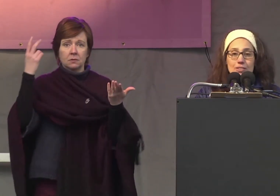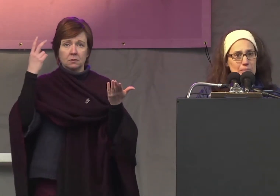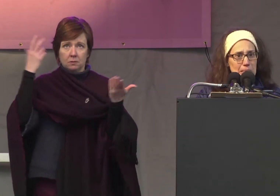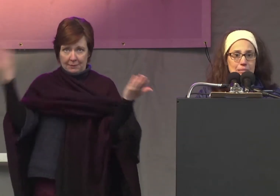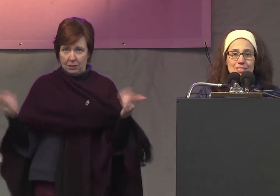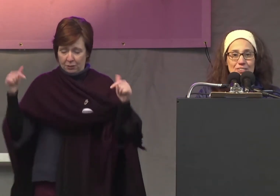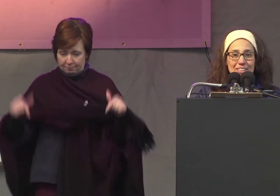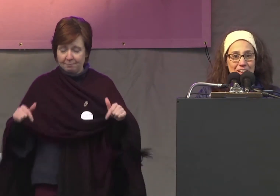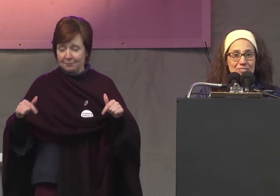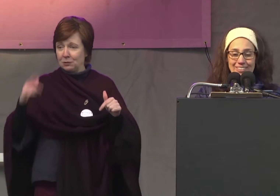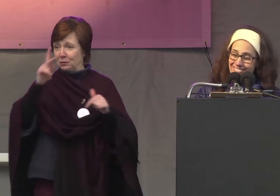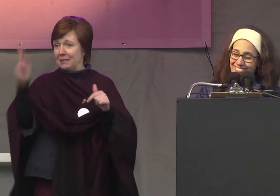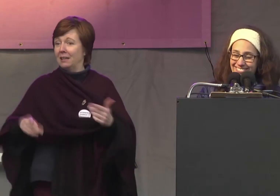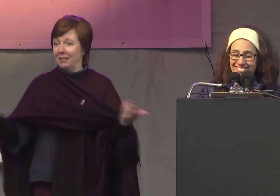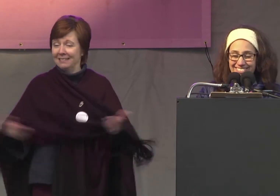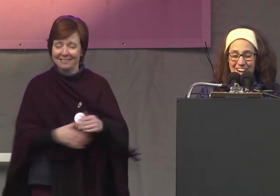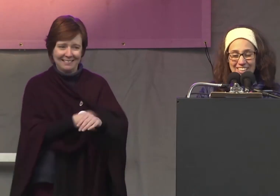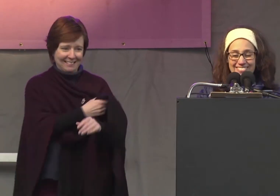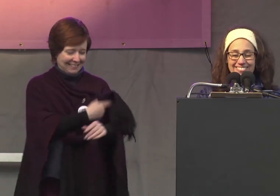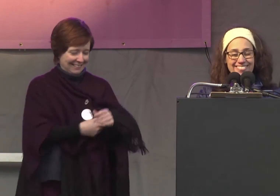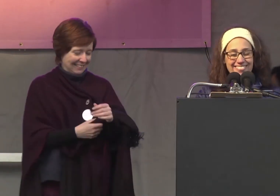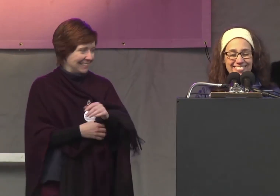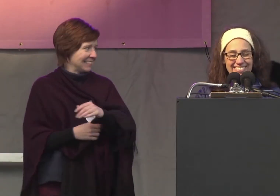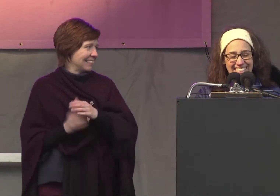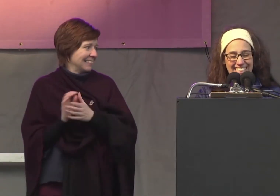it